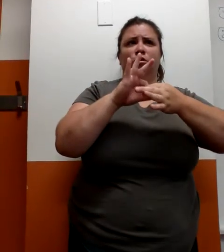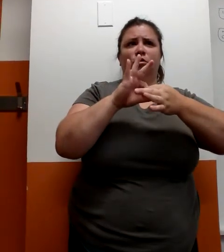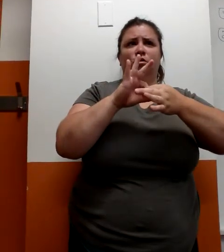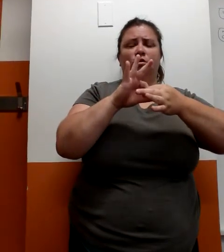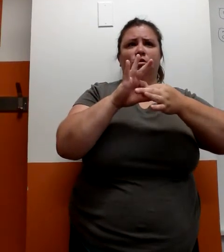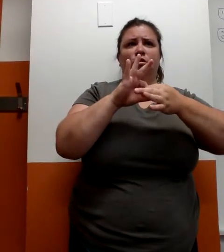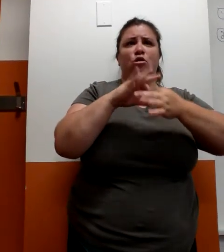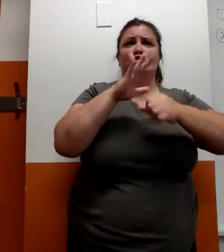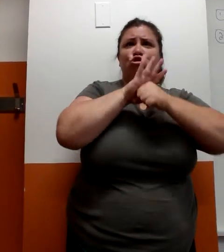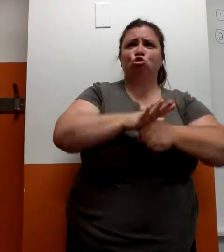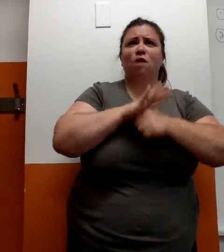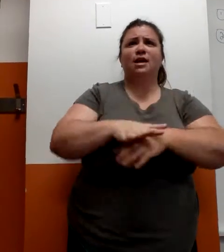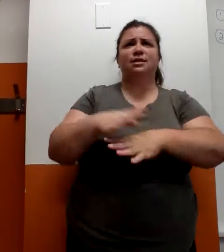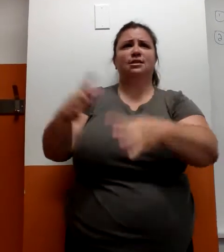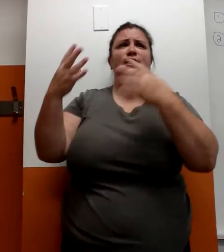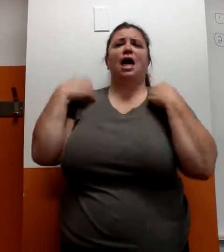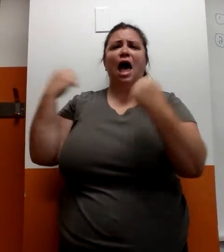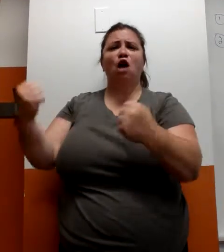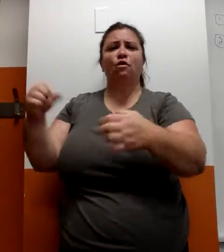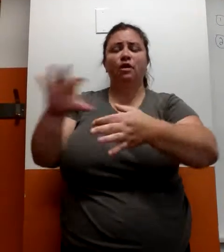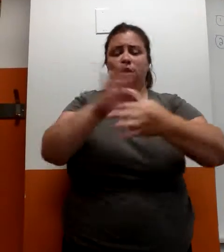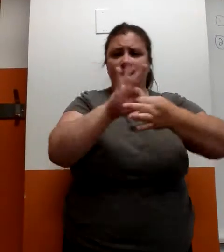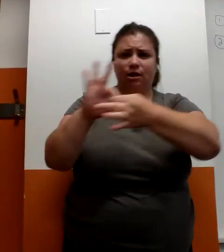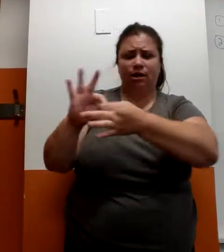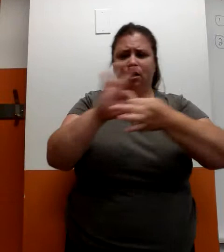stress and health? What did we talk about yesterday? Kind of in summary. Yes, Paula.